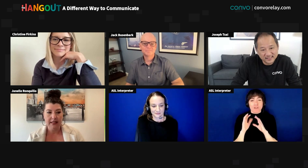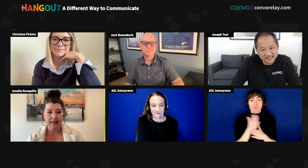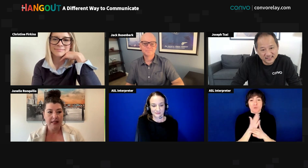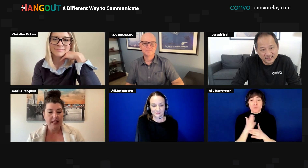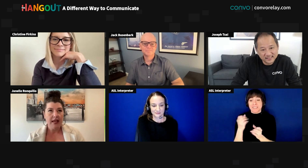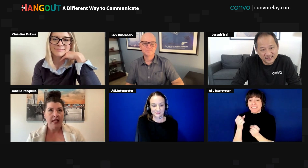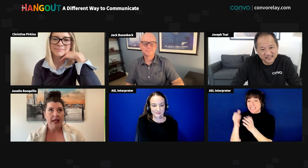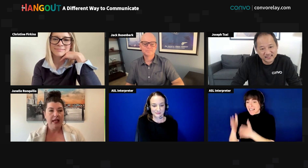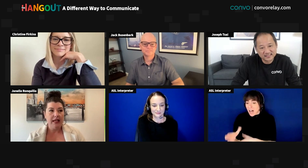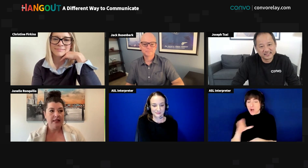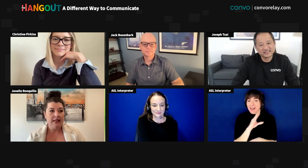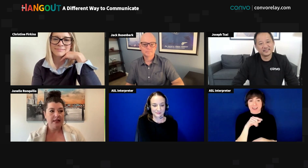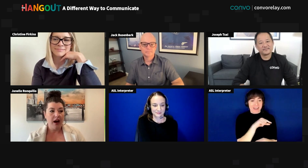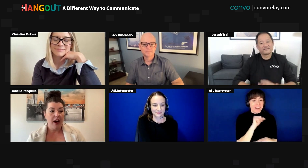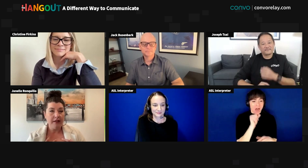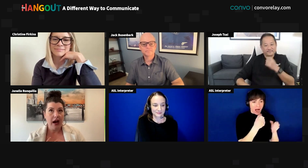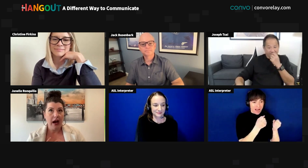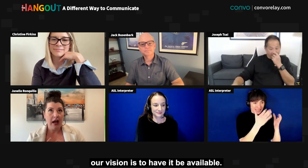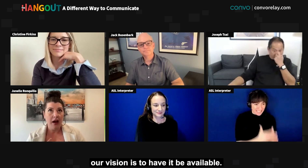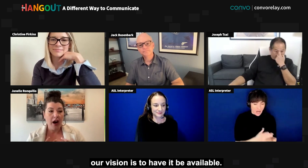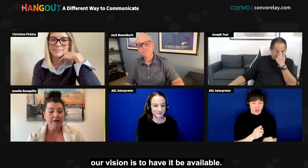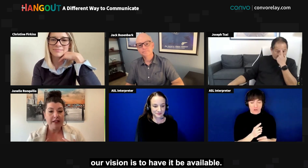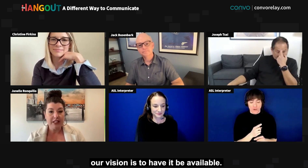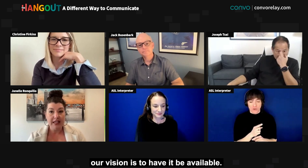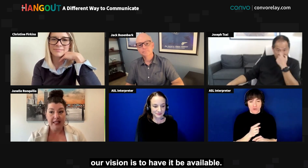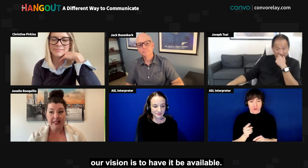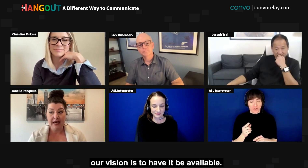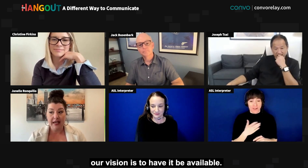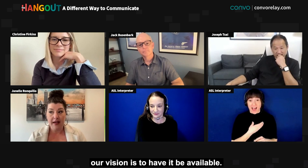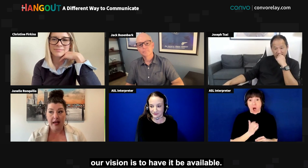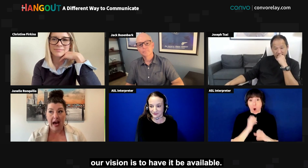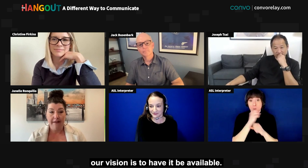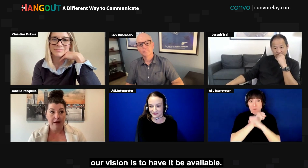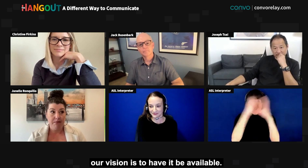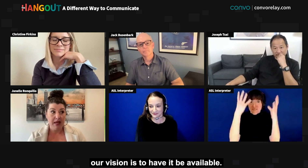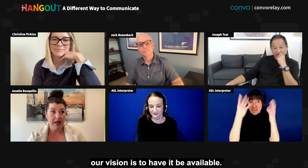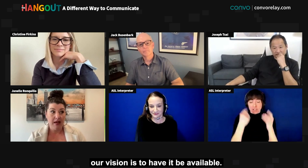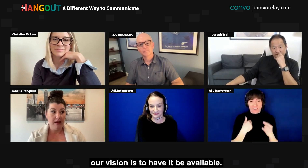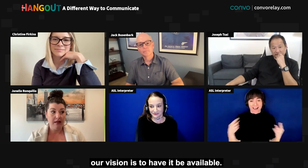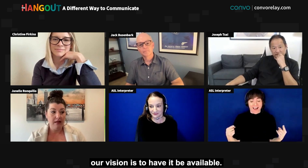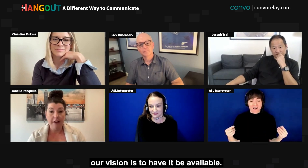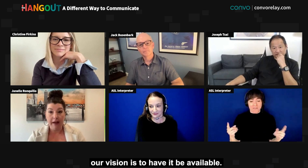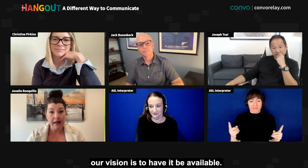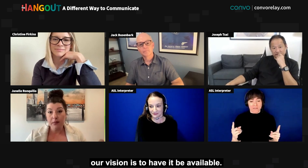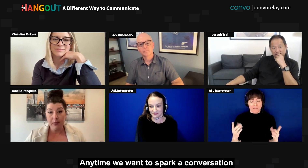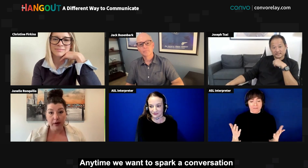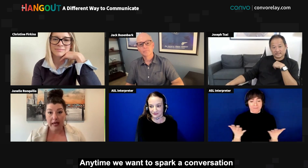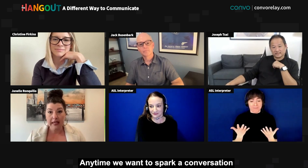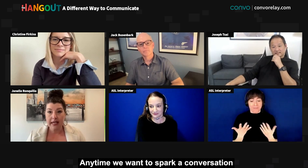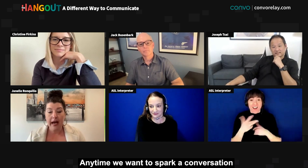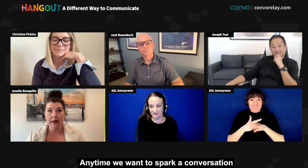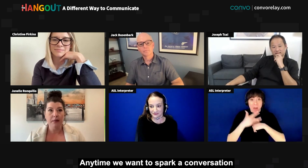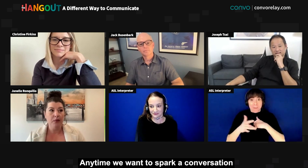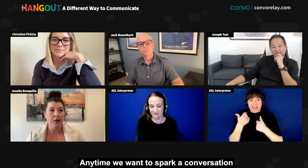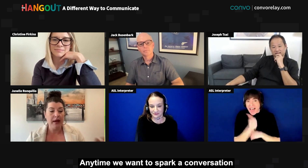non-signers is our vision is to have it be available anytime we want to